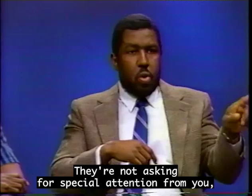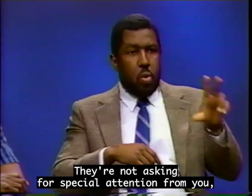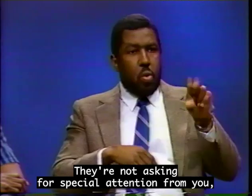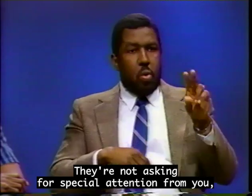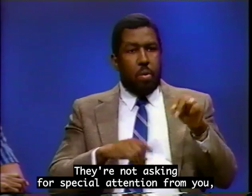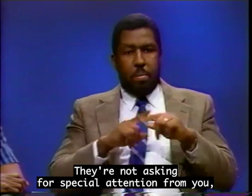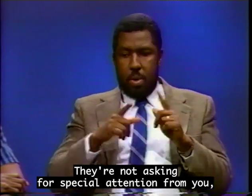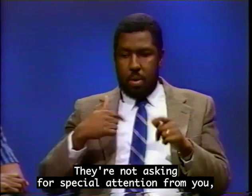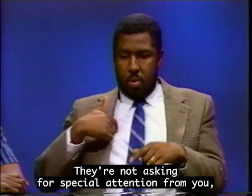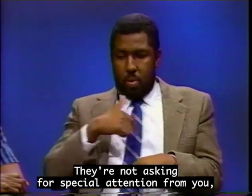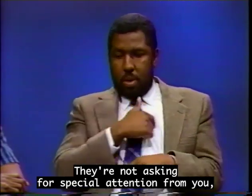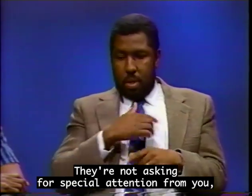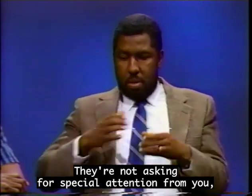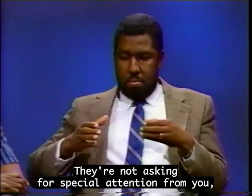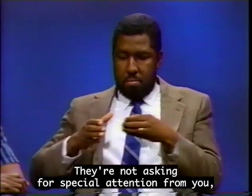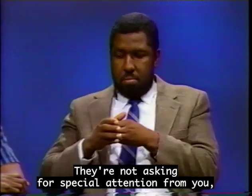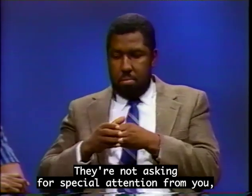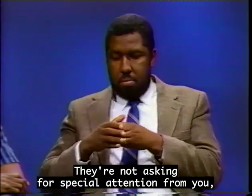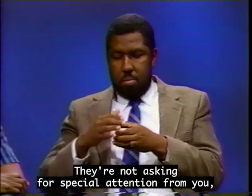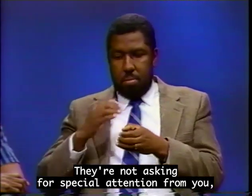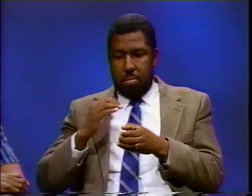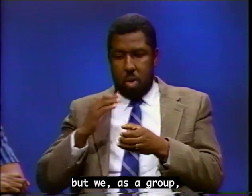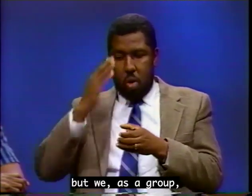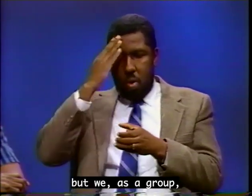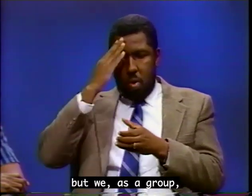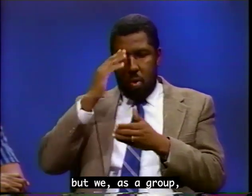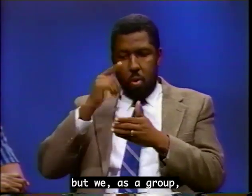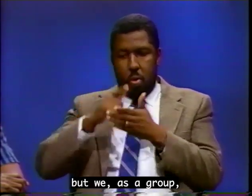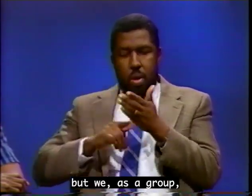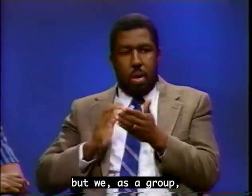They're not asking for special attention from you, but we as a group